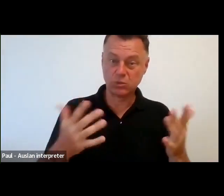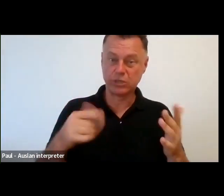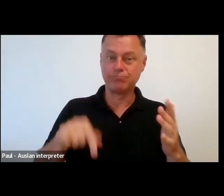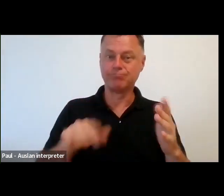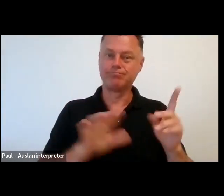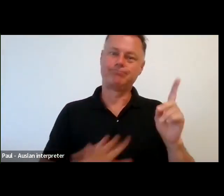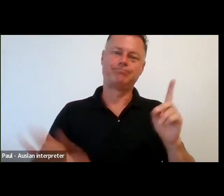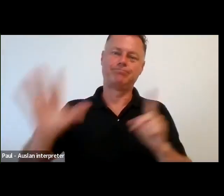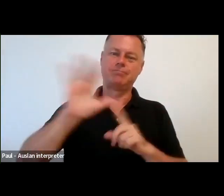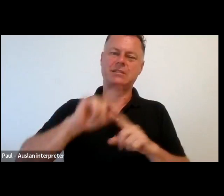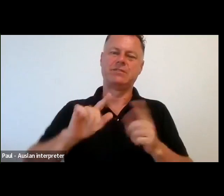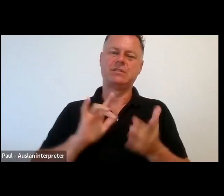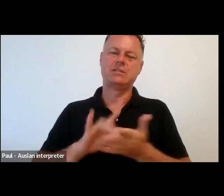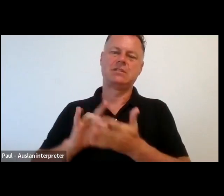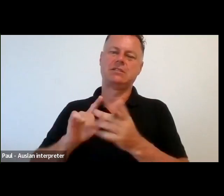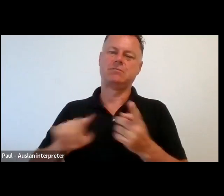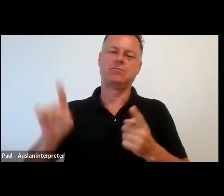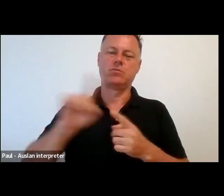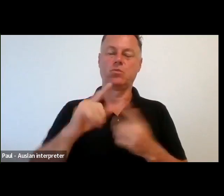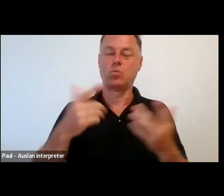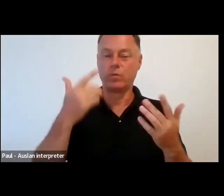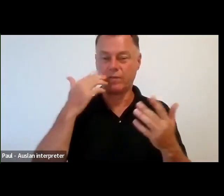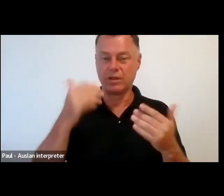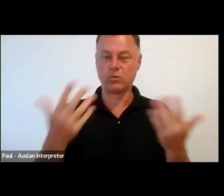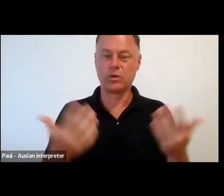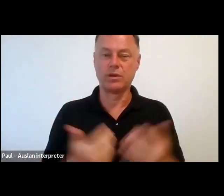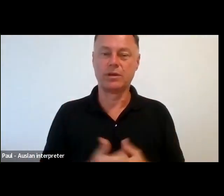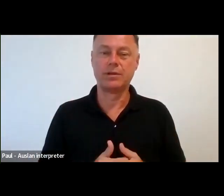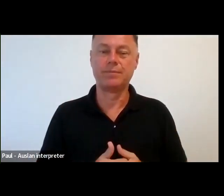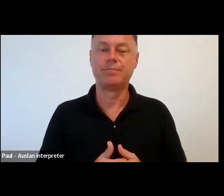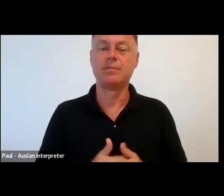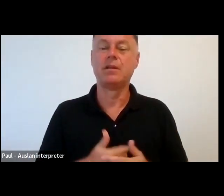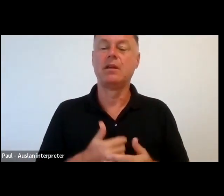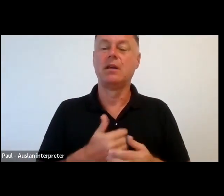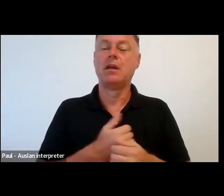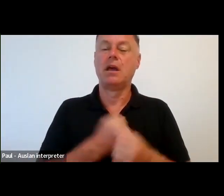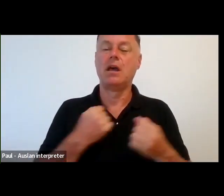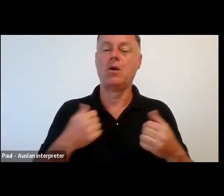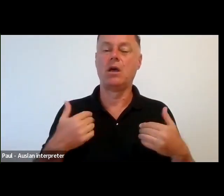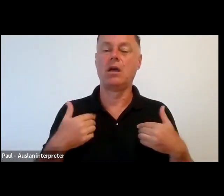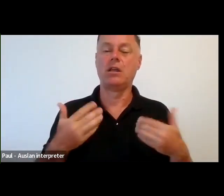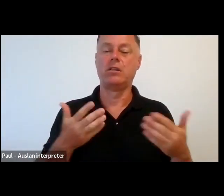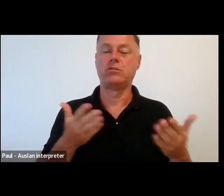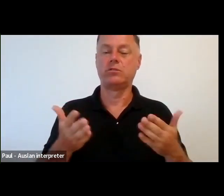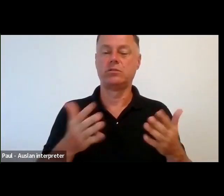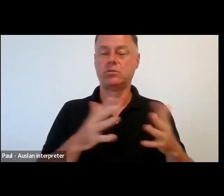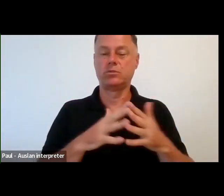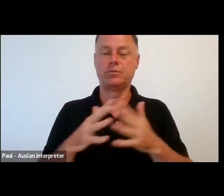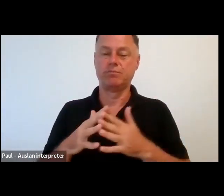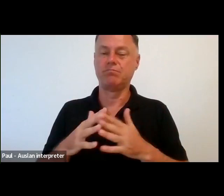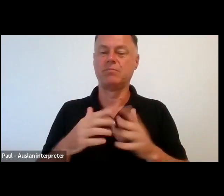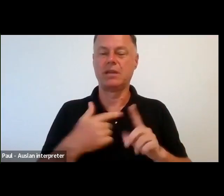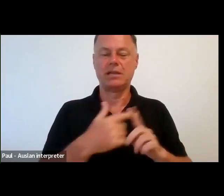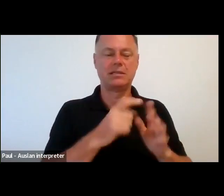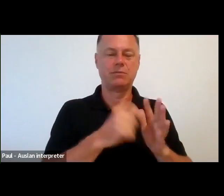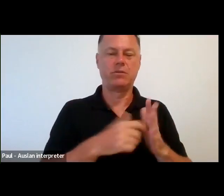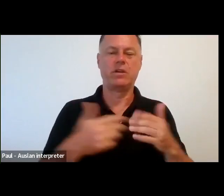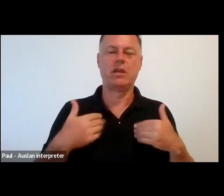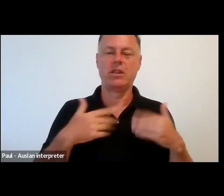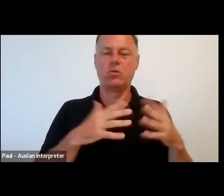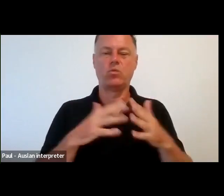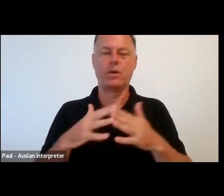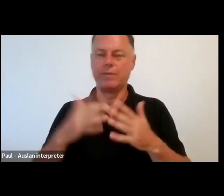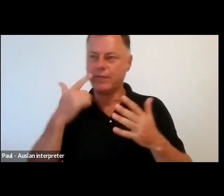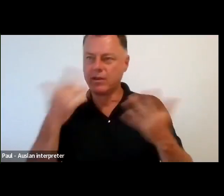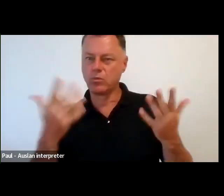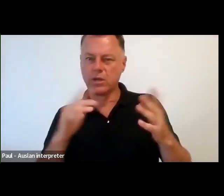the region. These are listed on the Ballarat Health Services website and are listed on the Department of Health website.